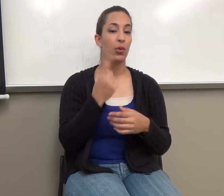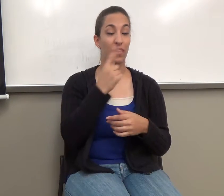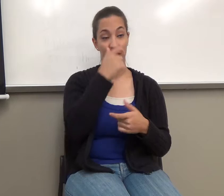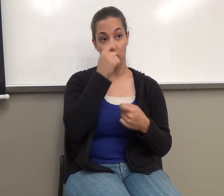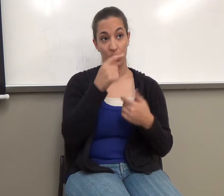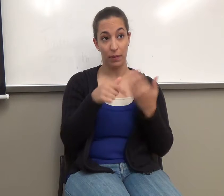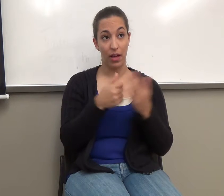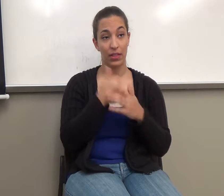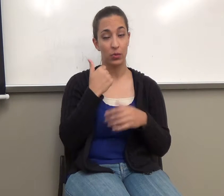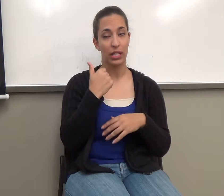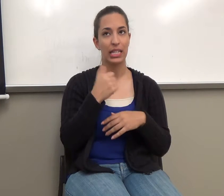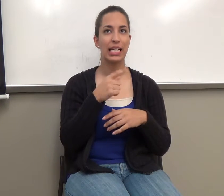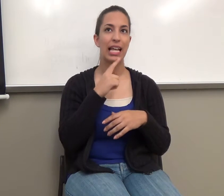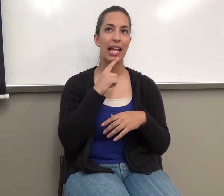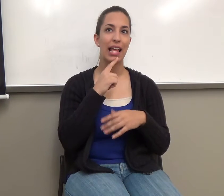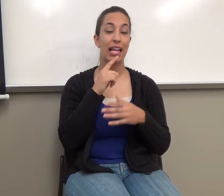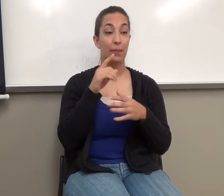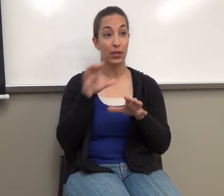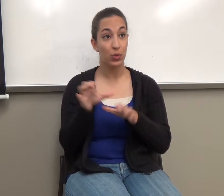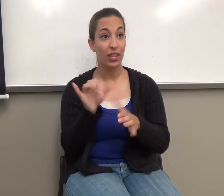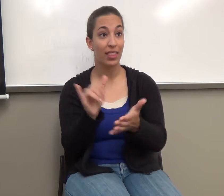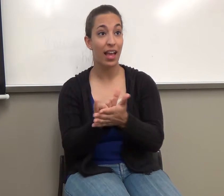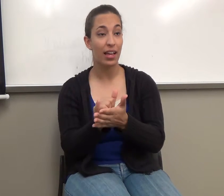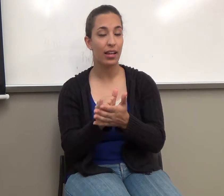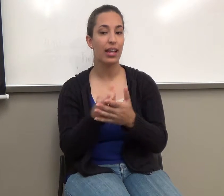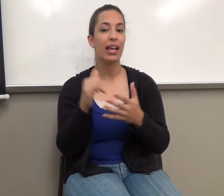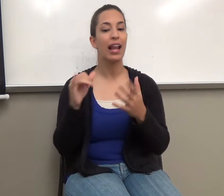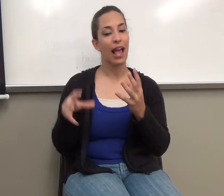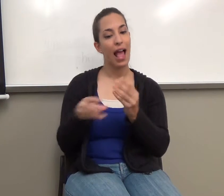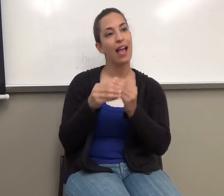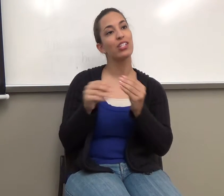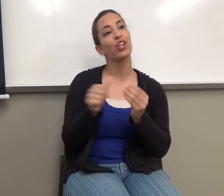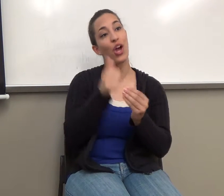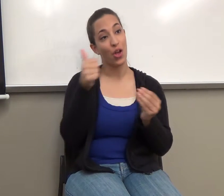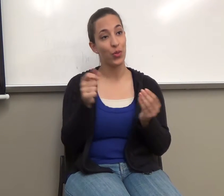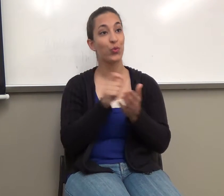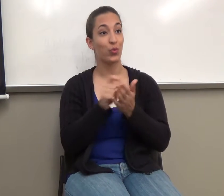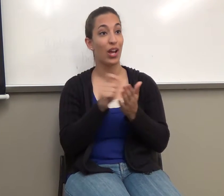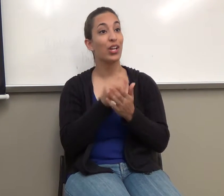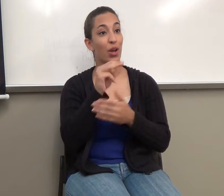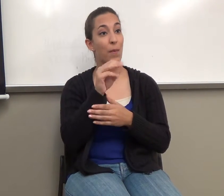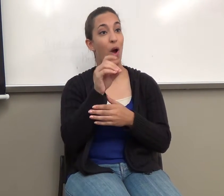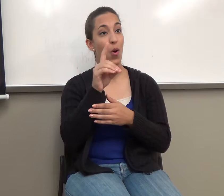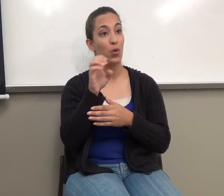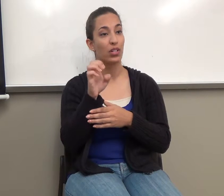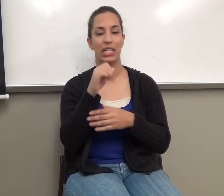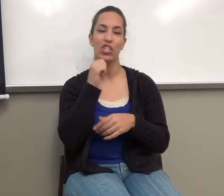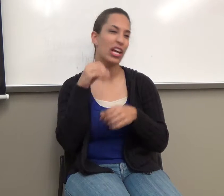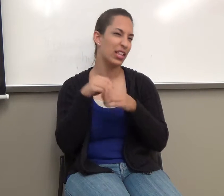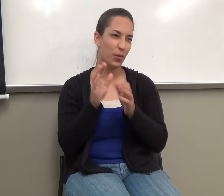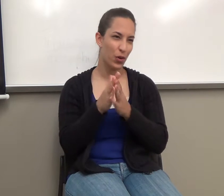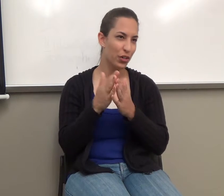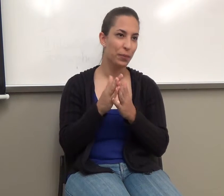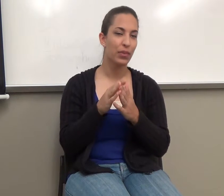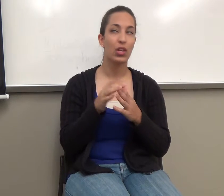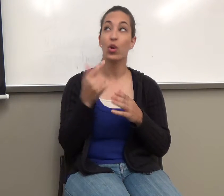adds another writing mode that's not in the book, okay? So we have covered